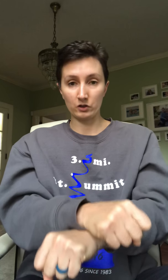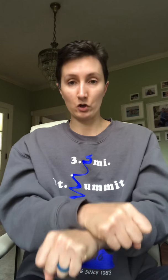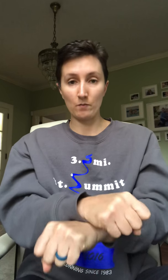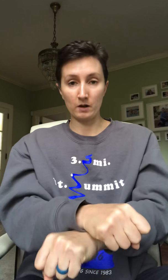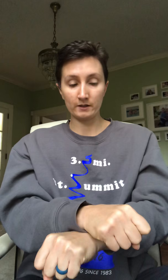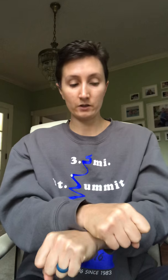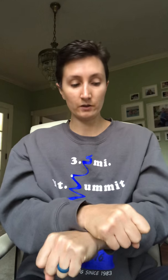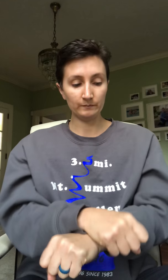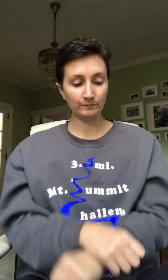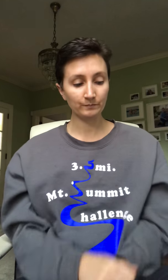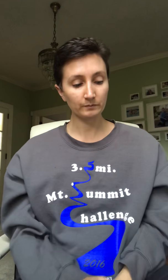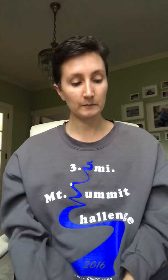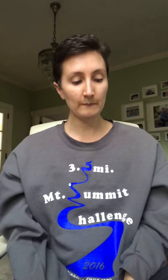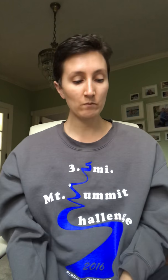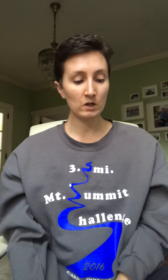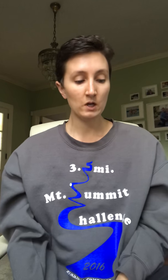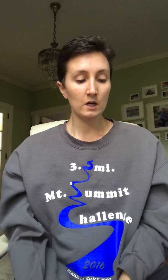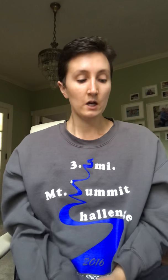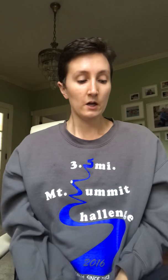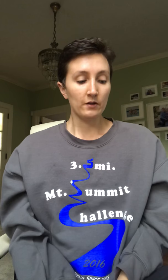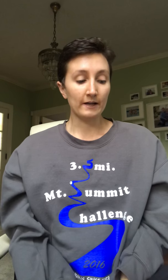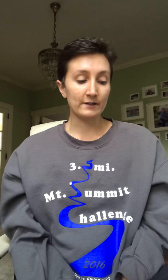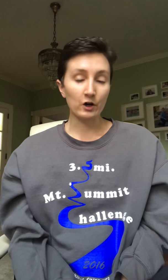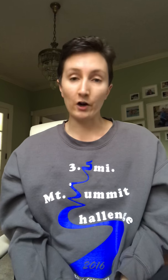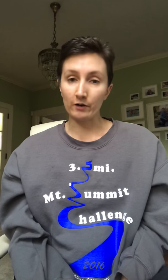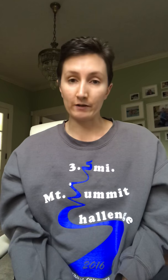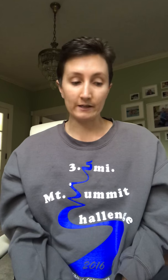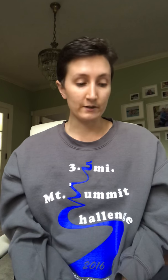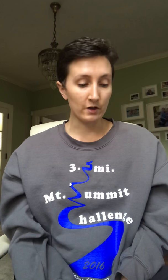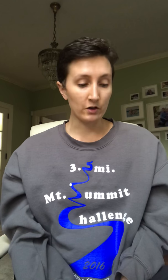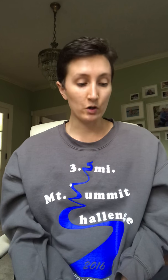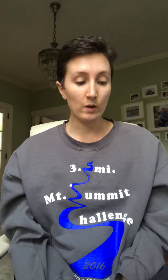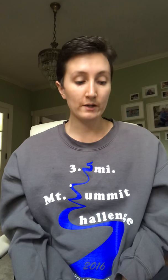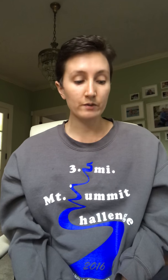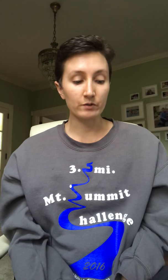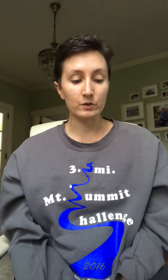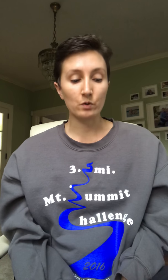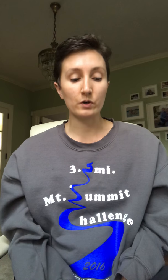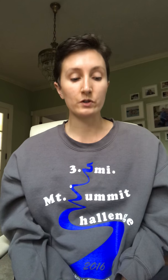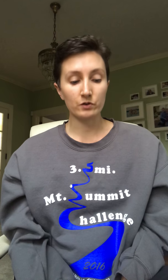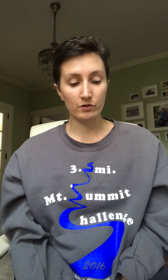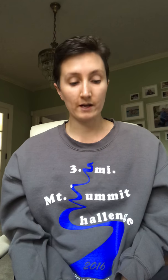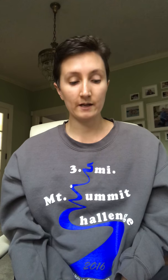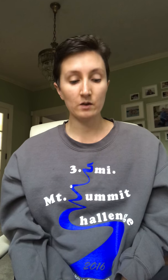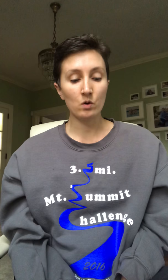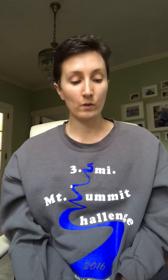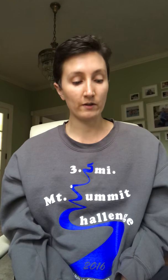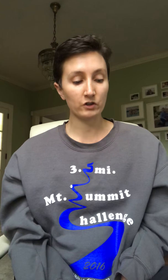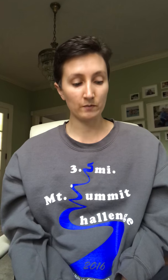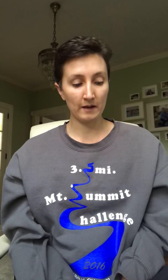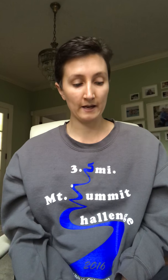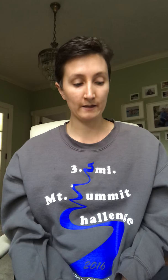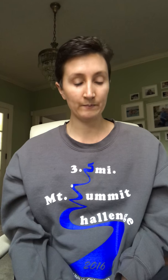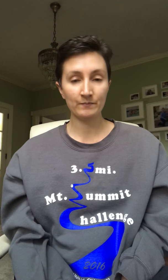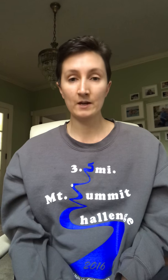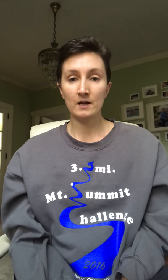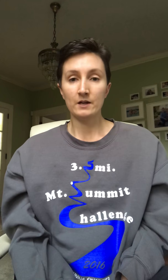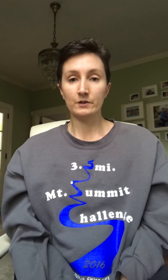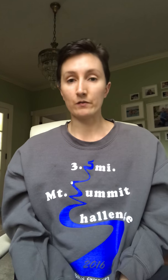show bondage. The next card reads, U.S. restores trade with Japan. So for